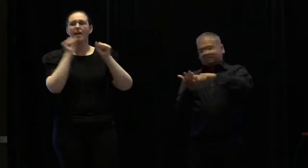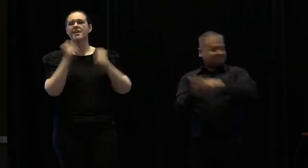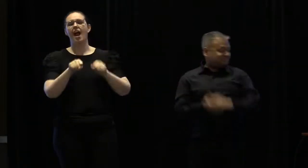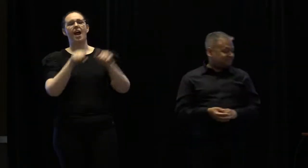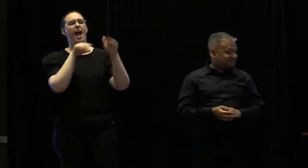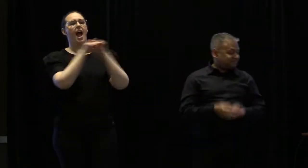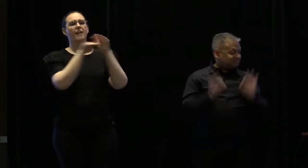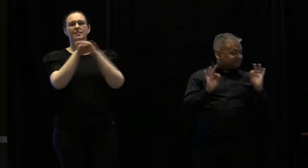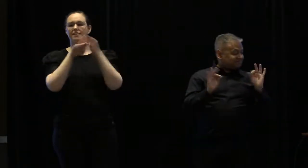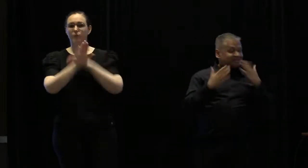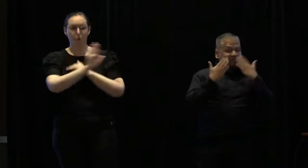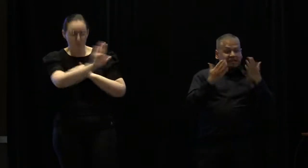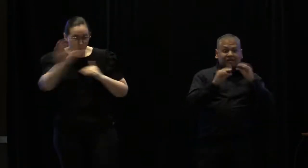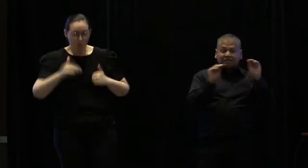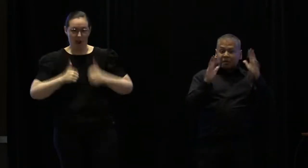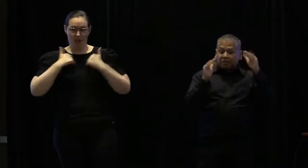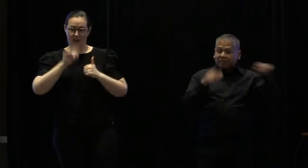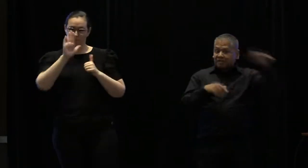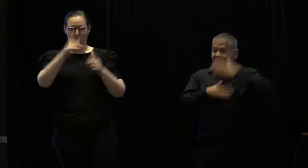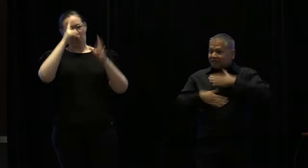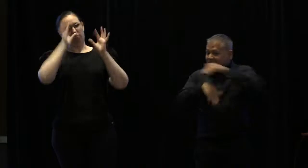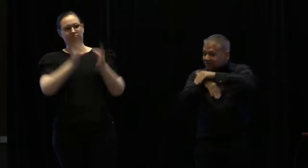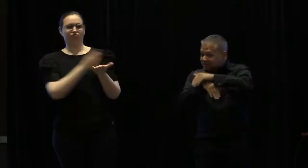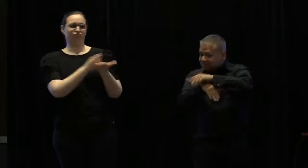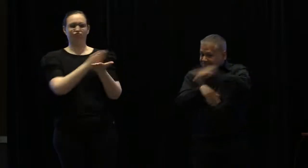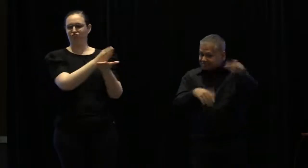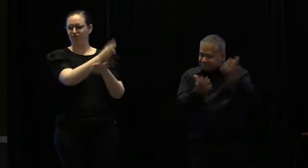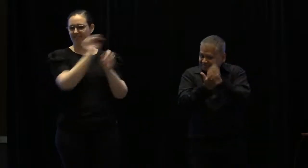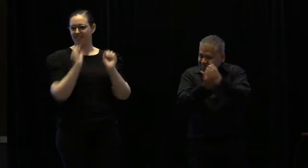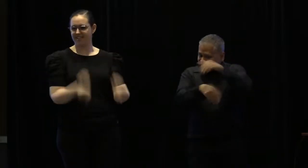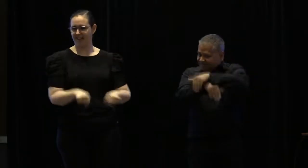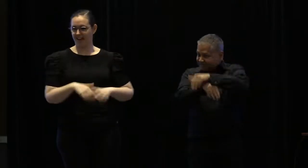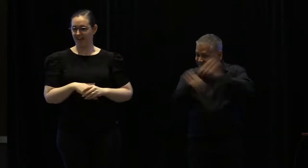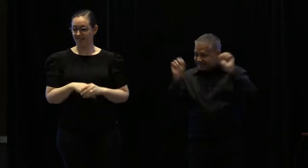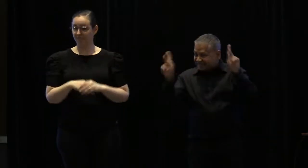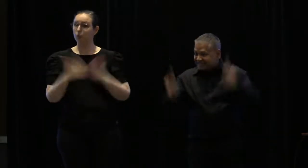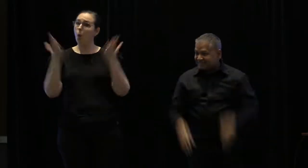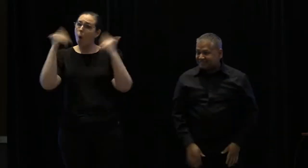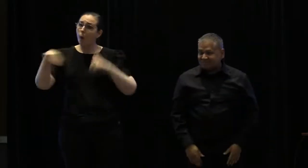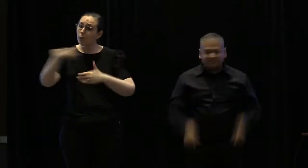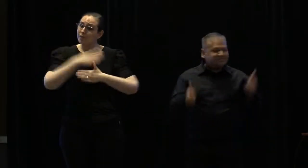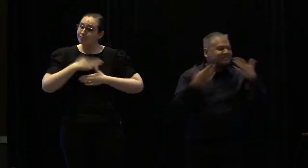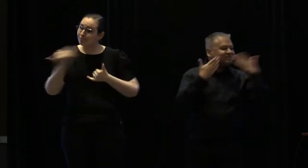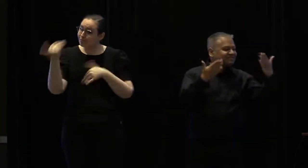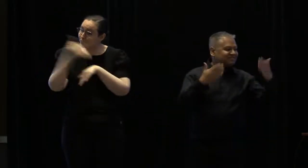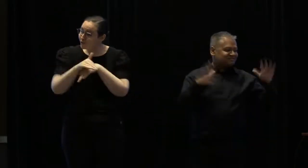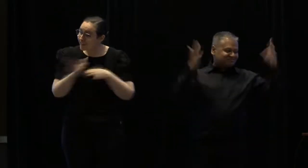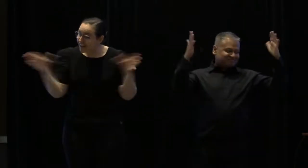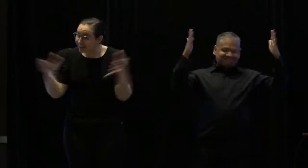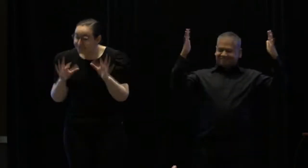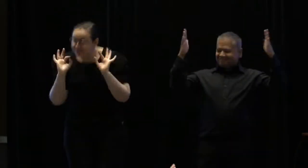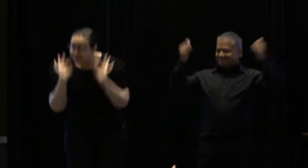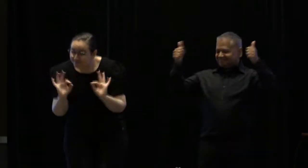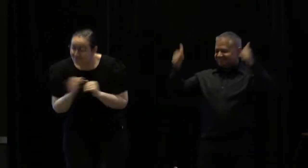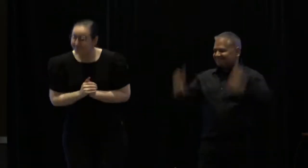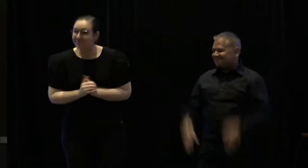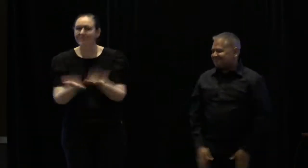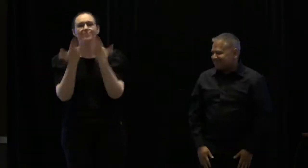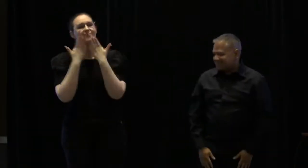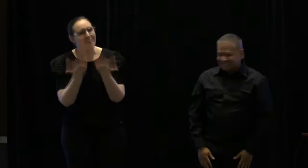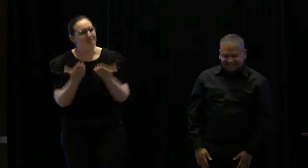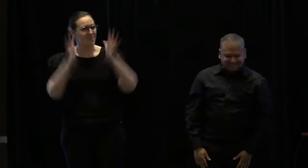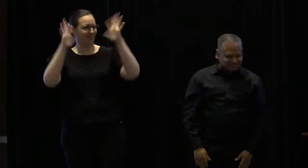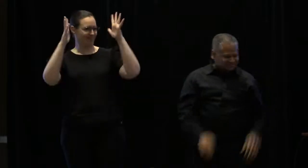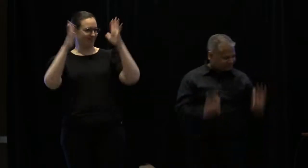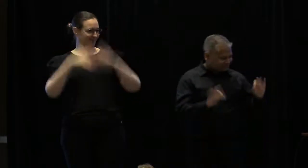Each individual effort is recognized, not just the organizations. I hope each of you enjoy the evening. Have a good time,